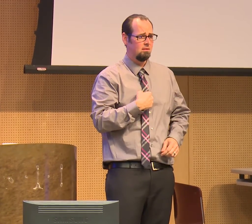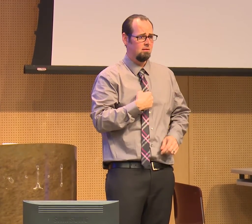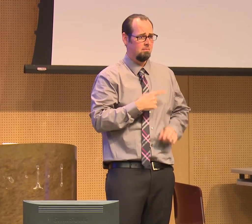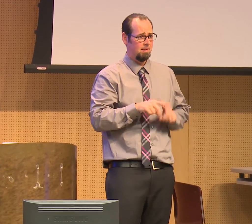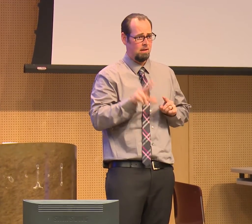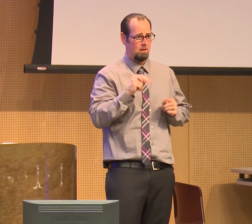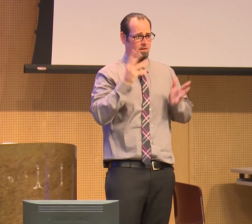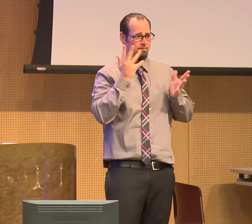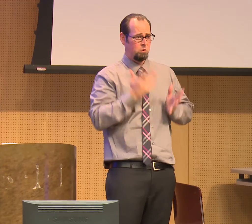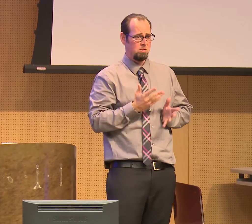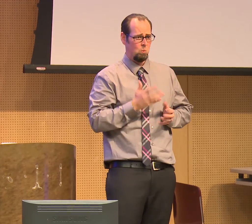I did not give up.